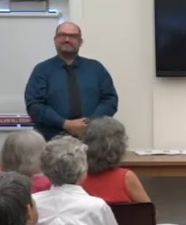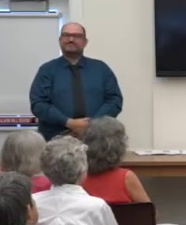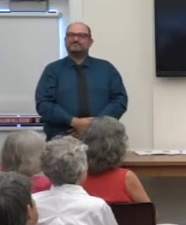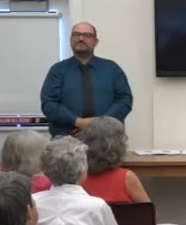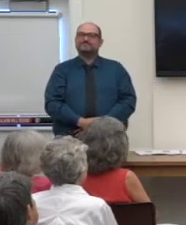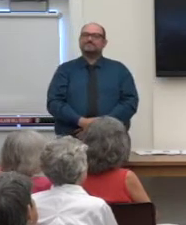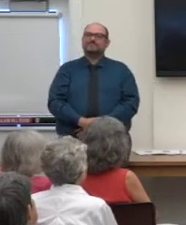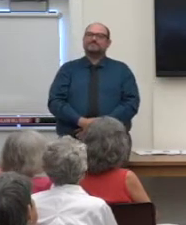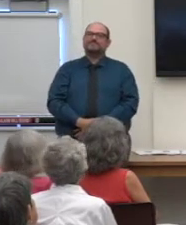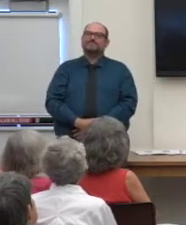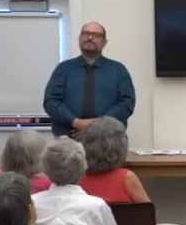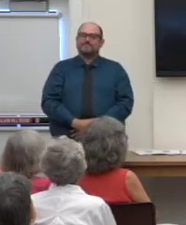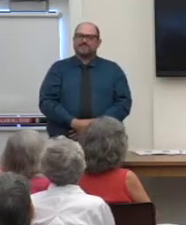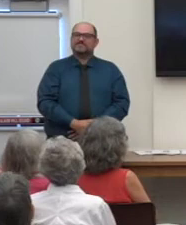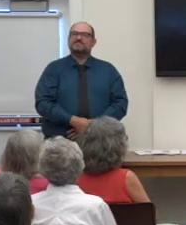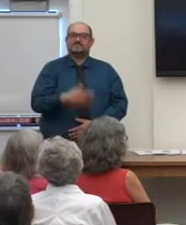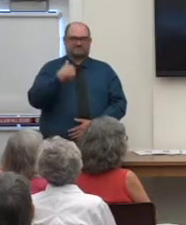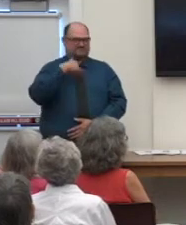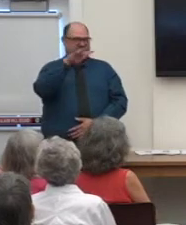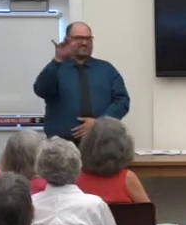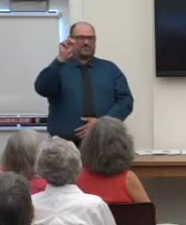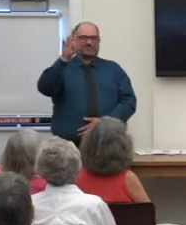Sign for New Bedford.